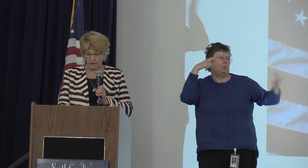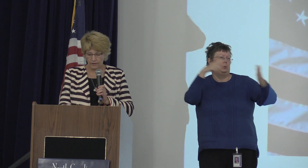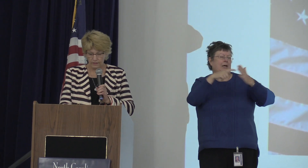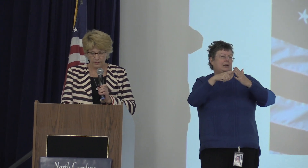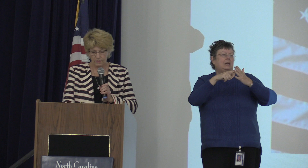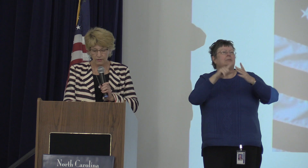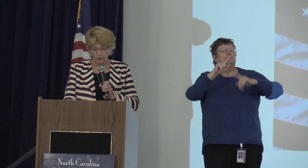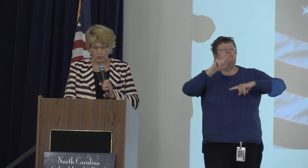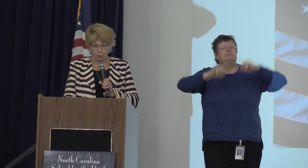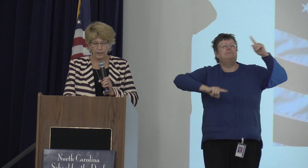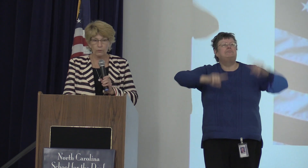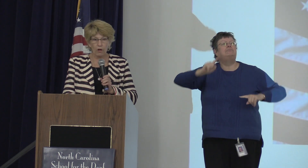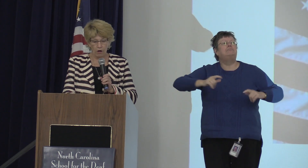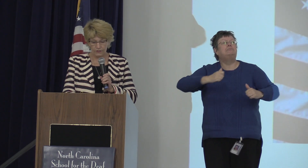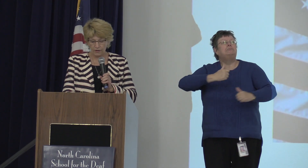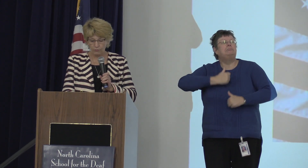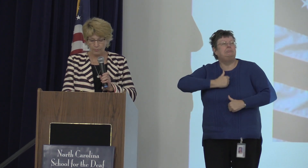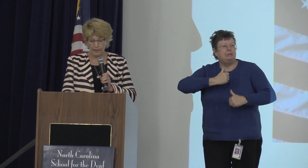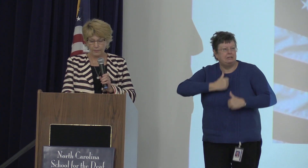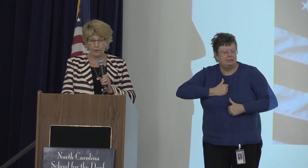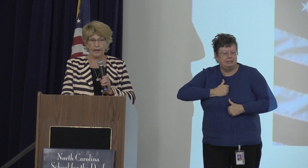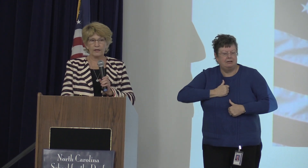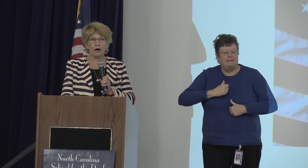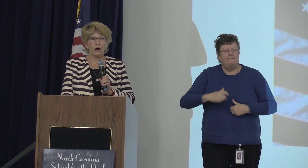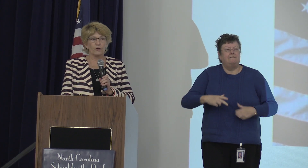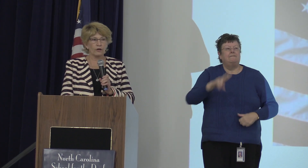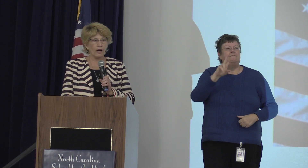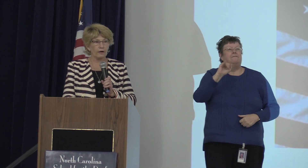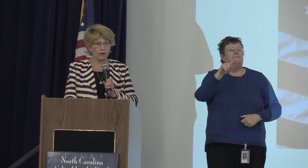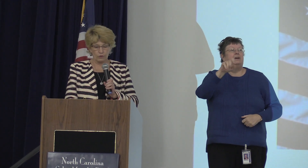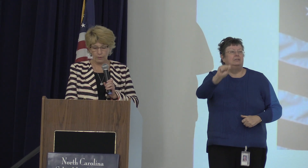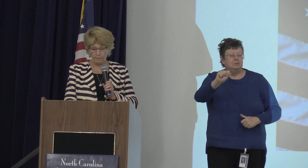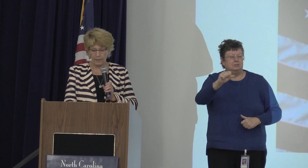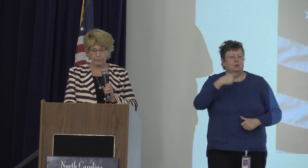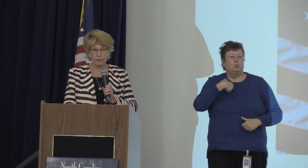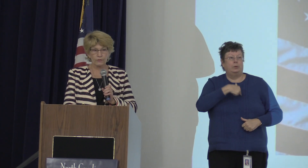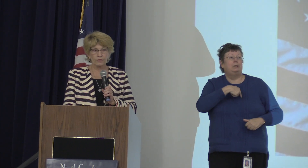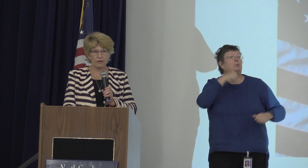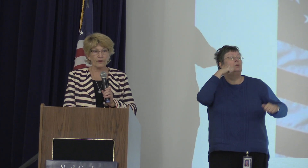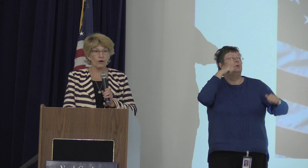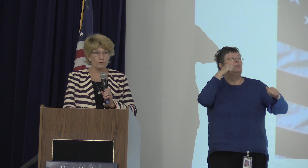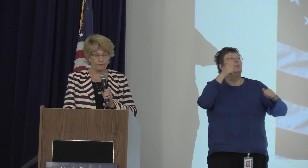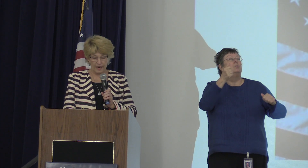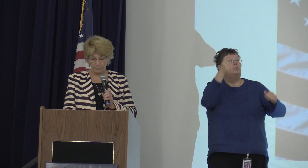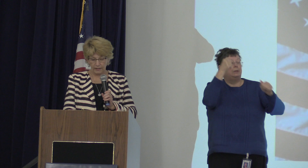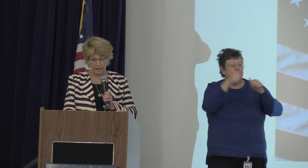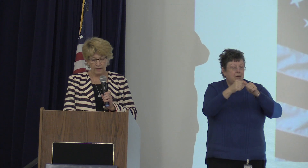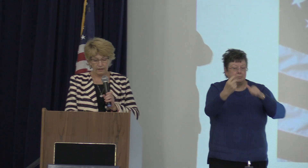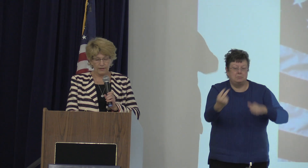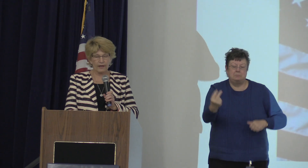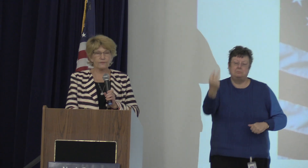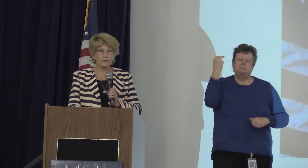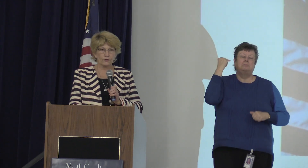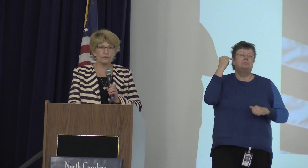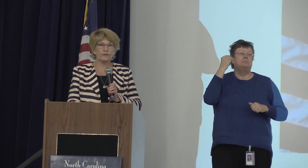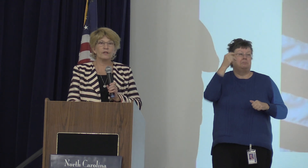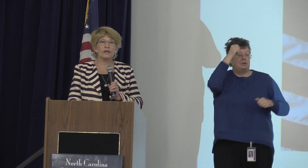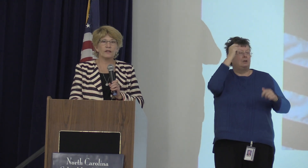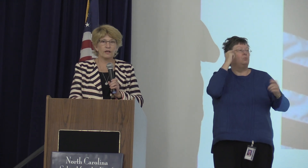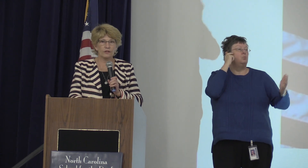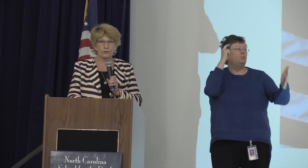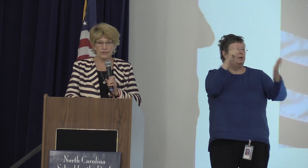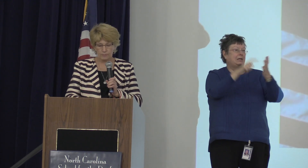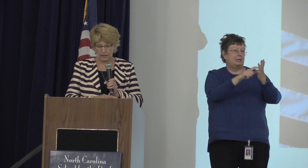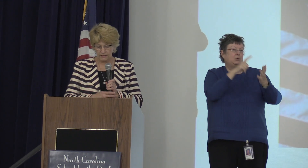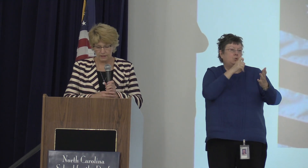military veterans. We will also remember and honor our own members of our own family that have served